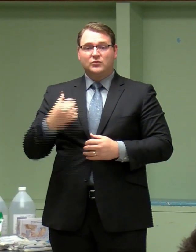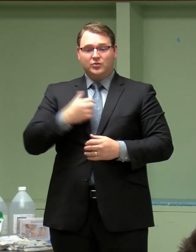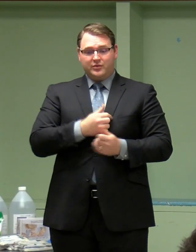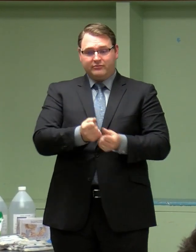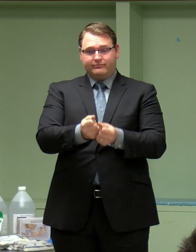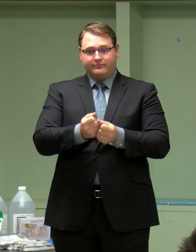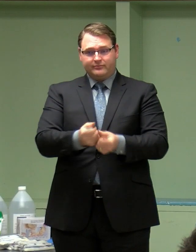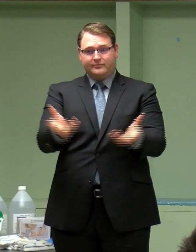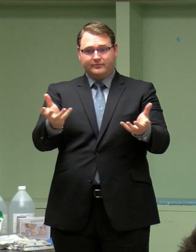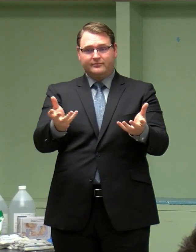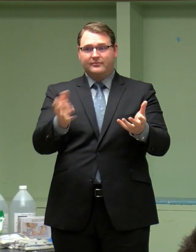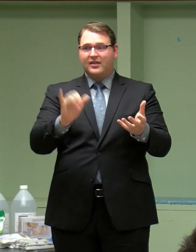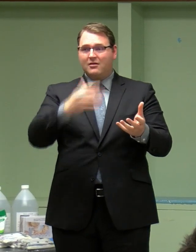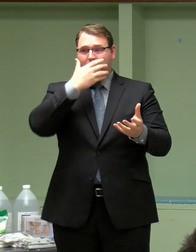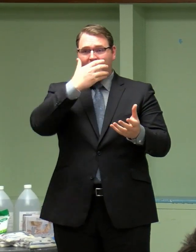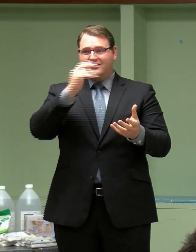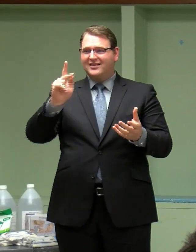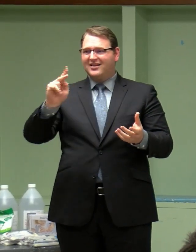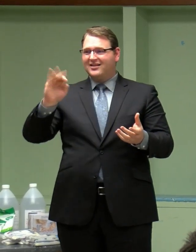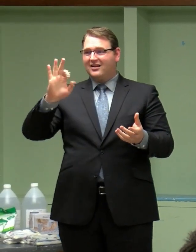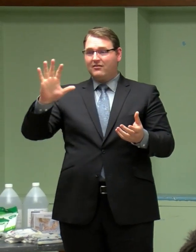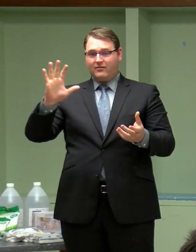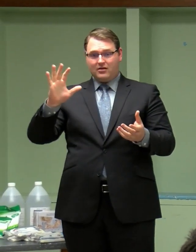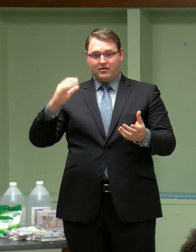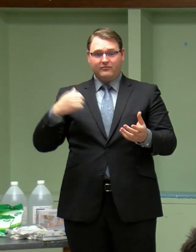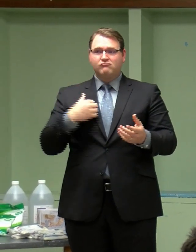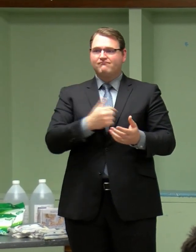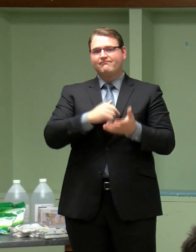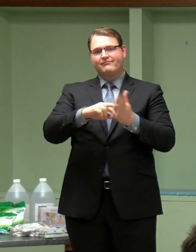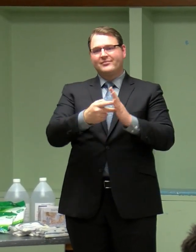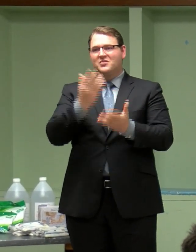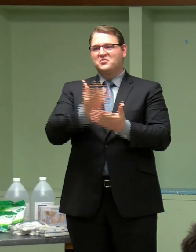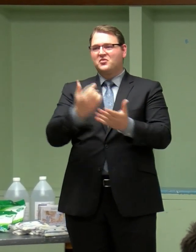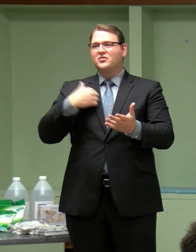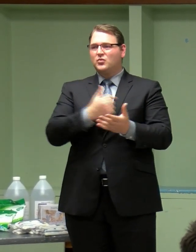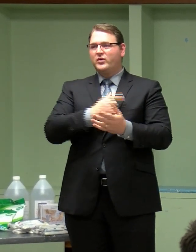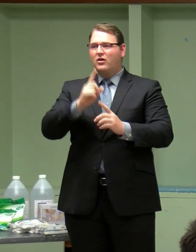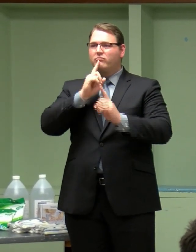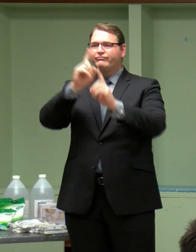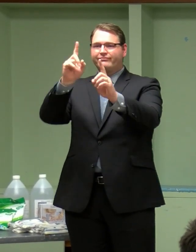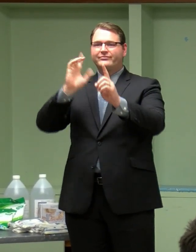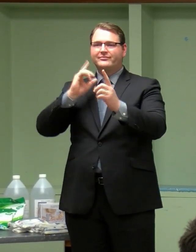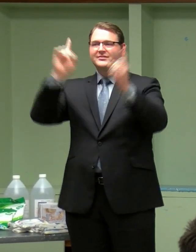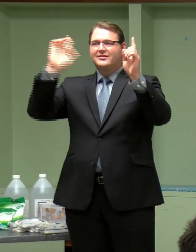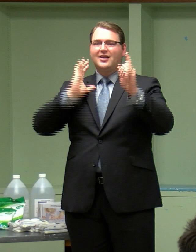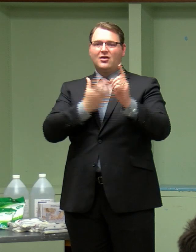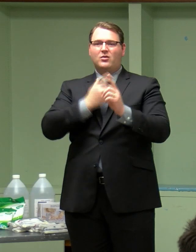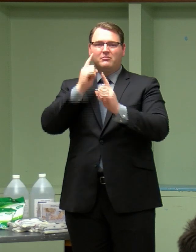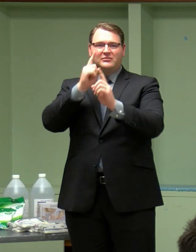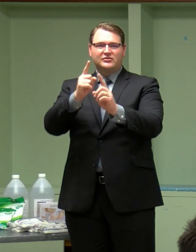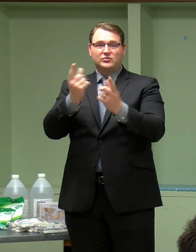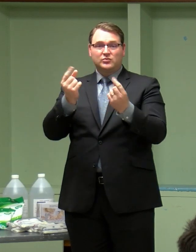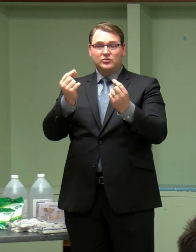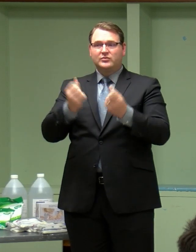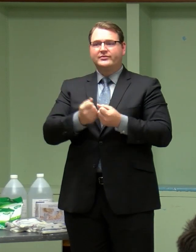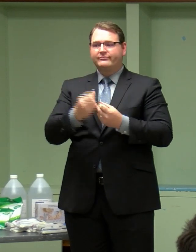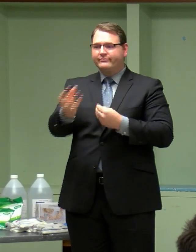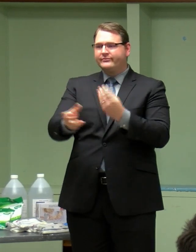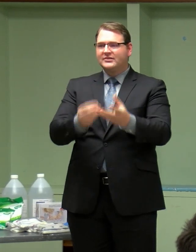women of the Houston Fire Department, we are living up to our mission, the mission of our foundation, which was to give back to the